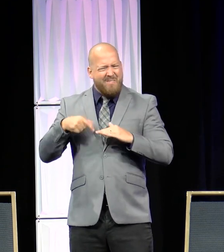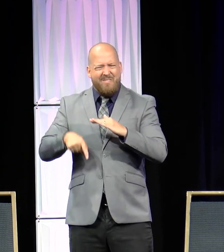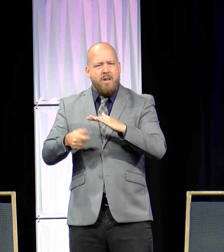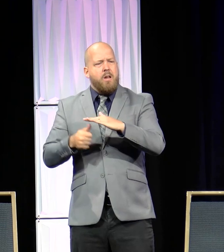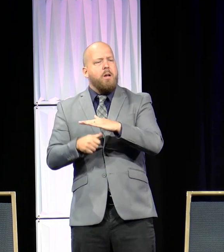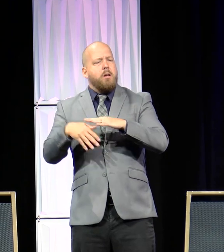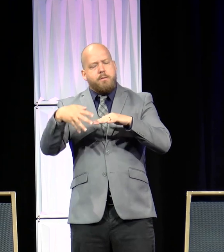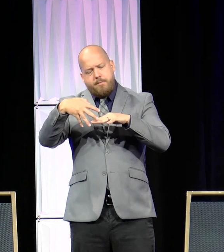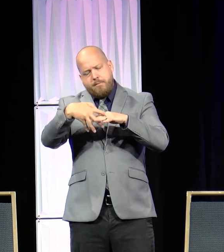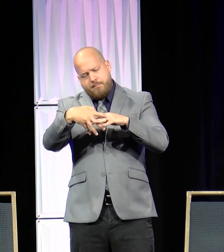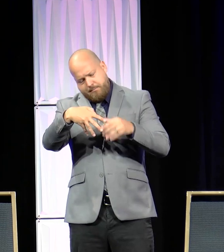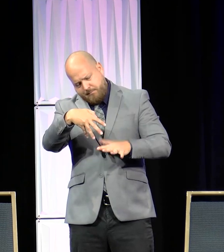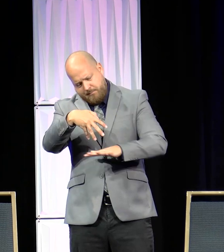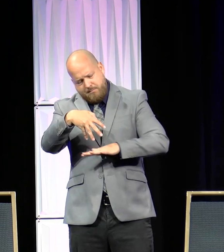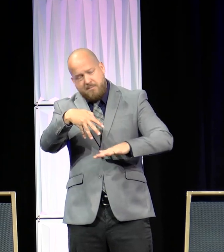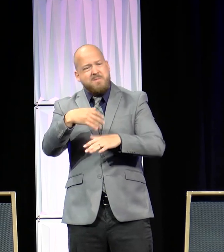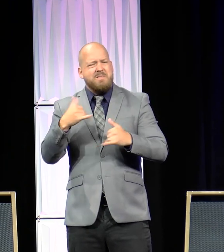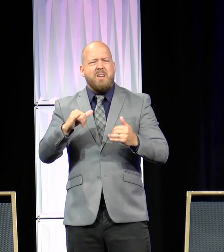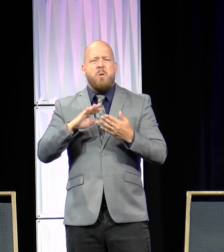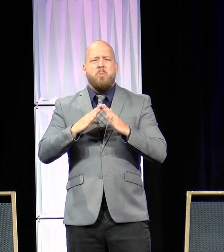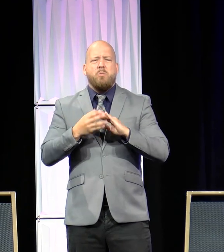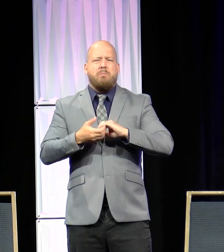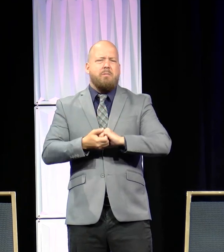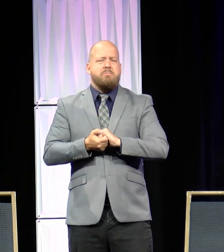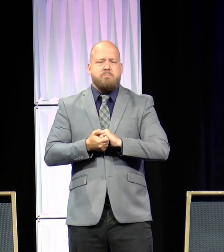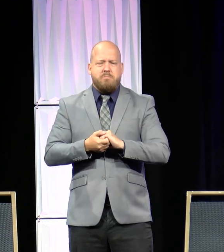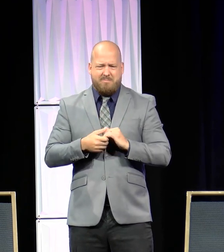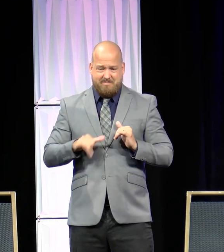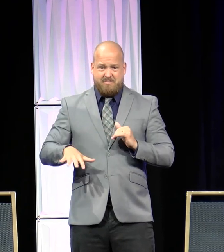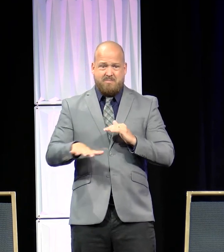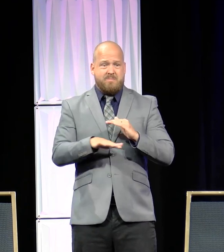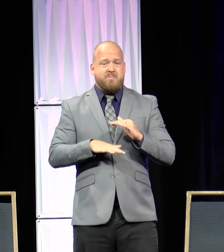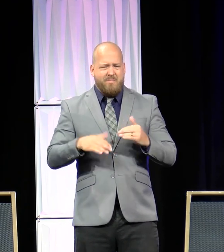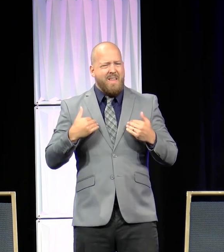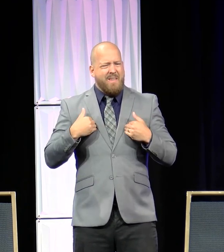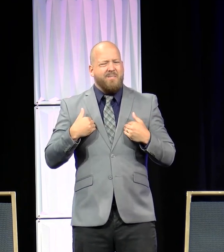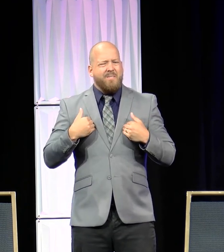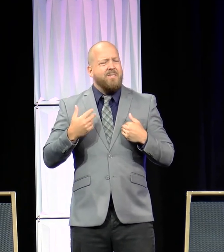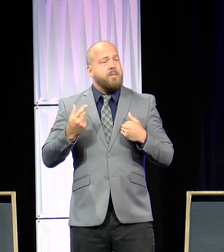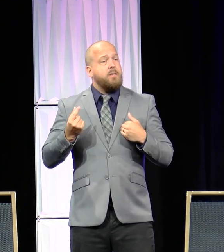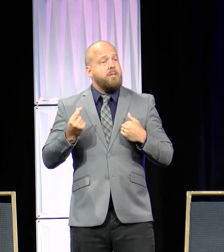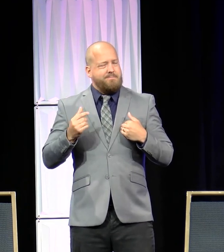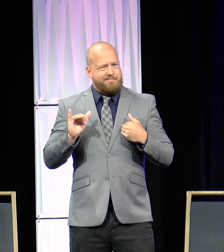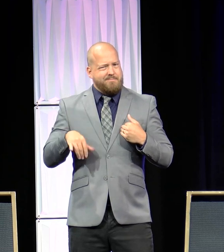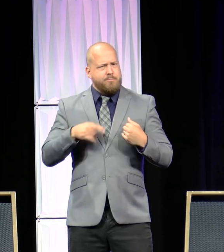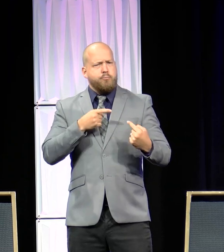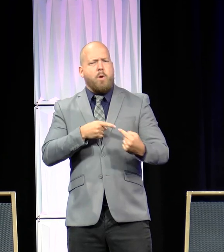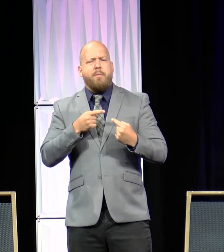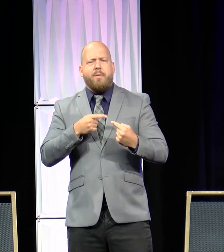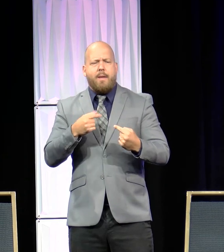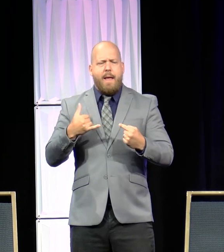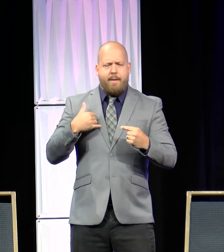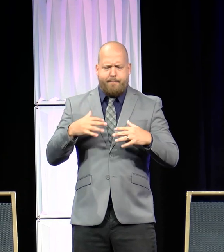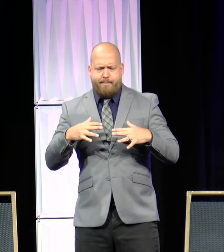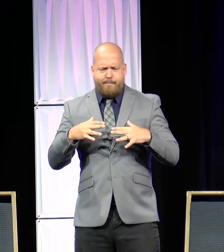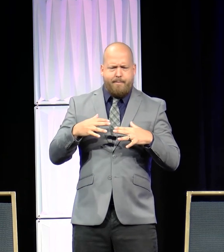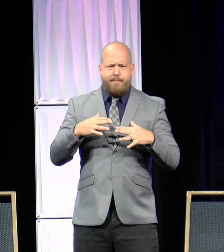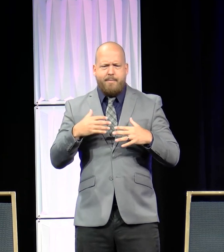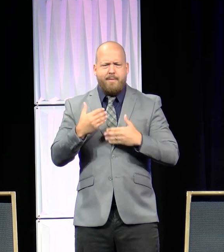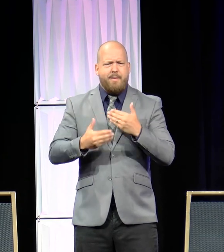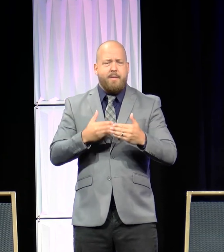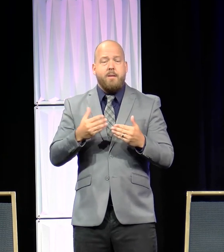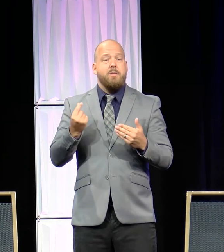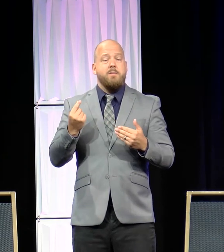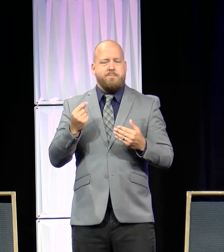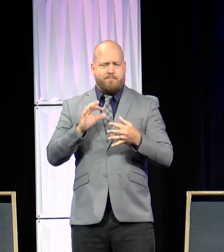It's about the struggle. It's about our relationship, our connection as it relates to